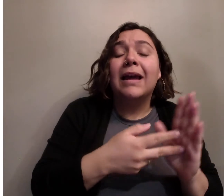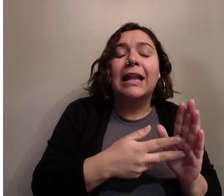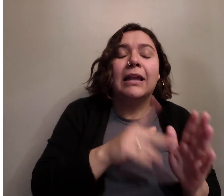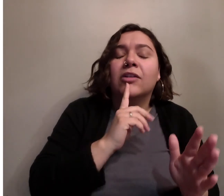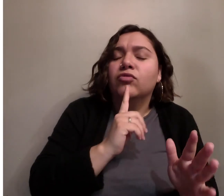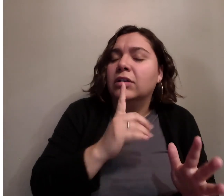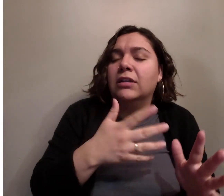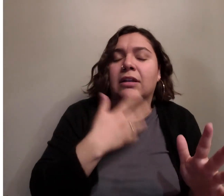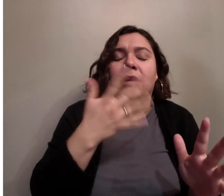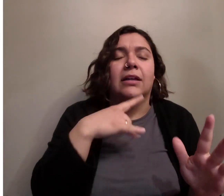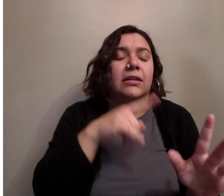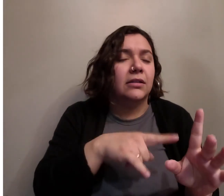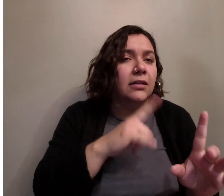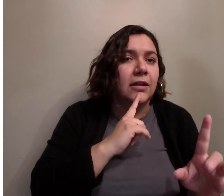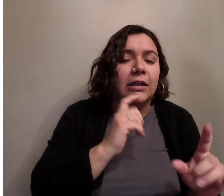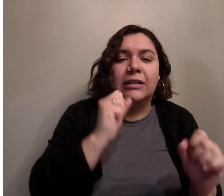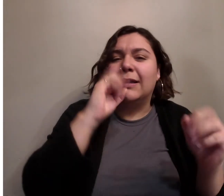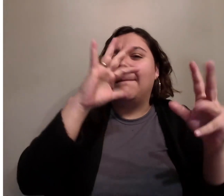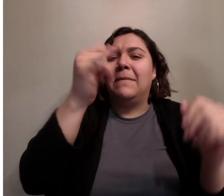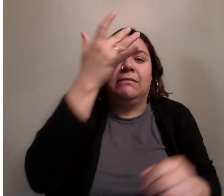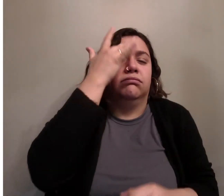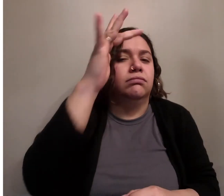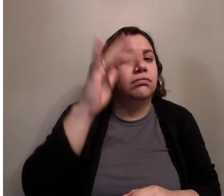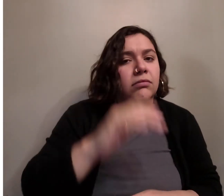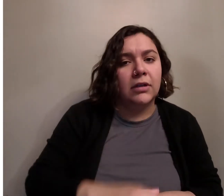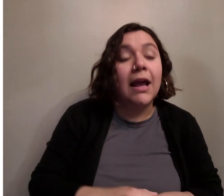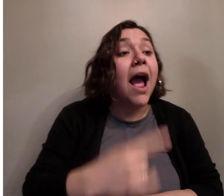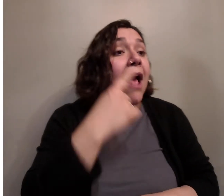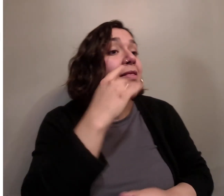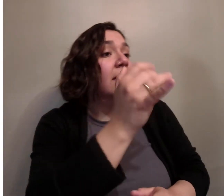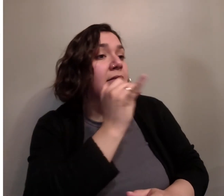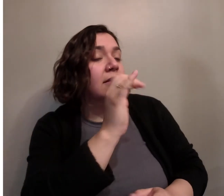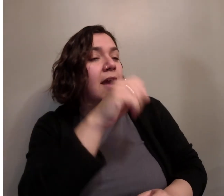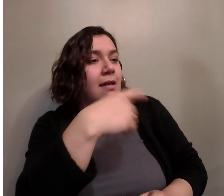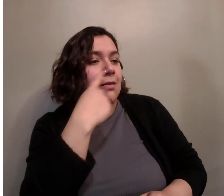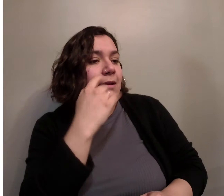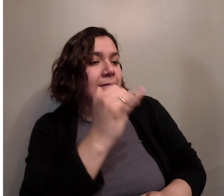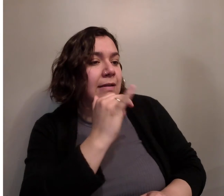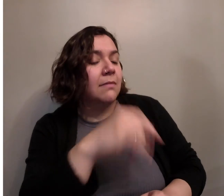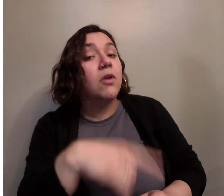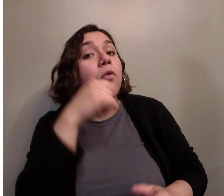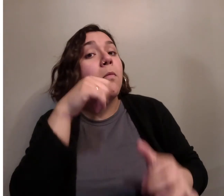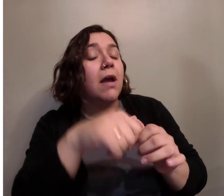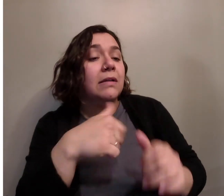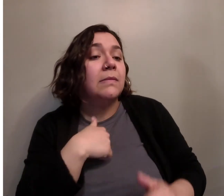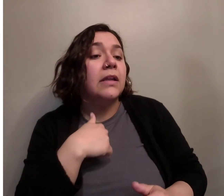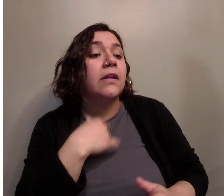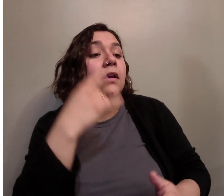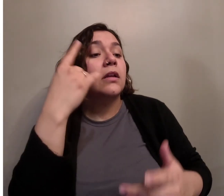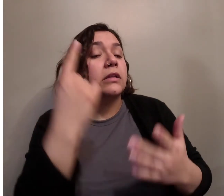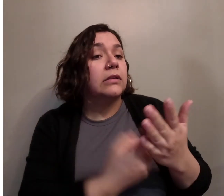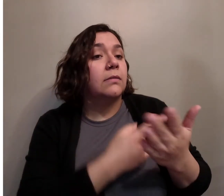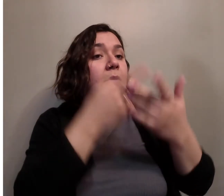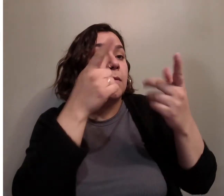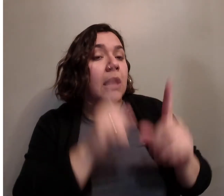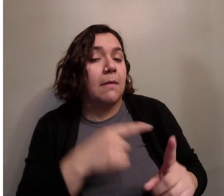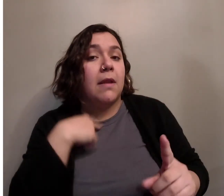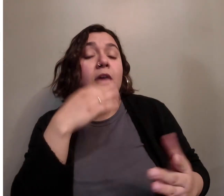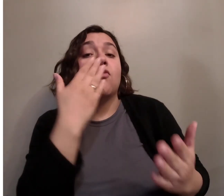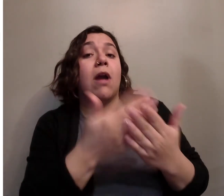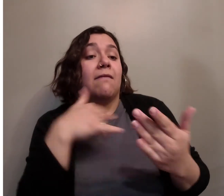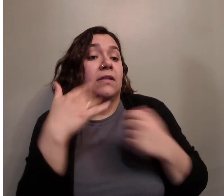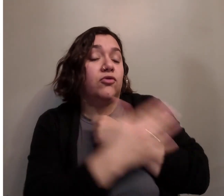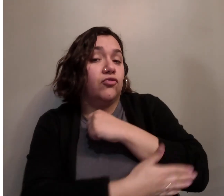And she's edited. It's next level brilliance. I think so too, and it reminds me of, you know, sometimes